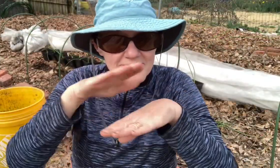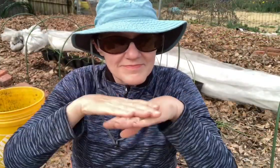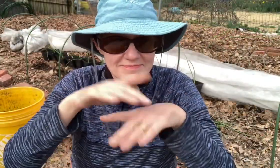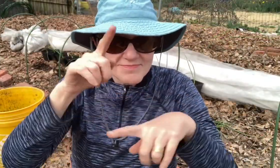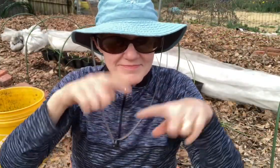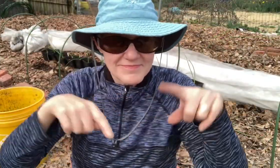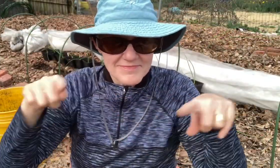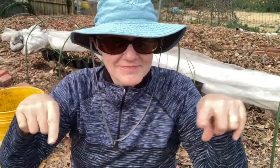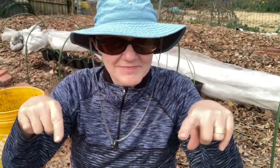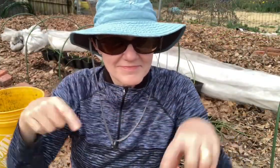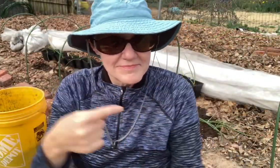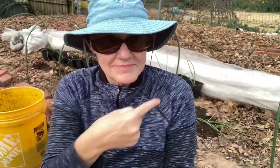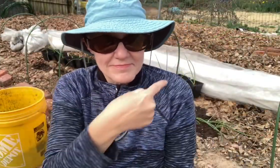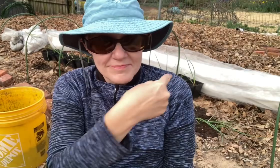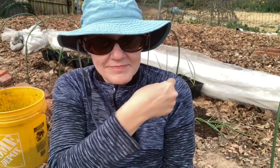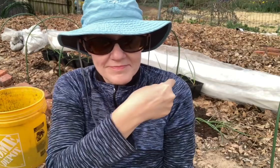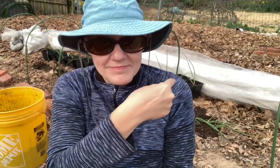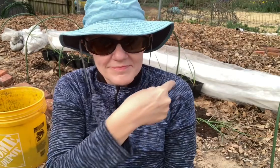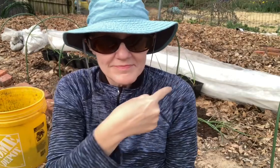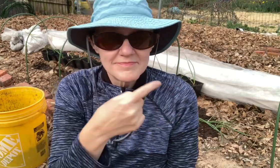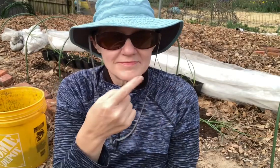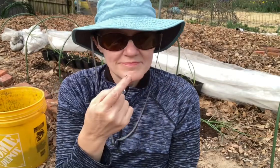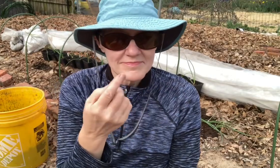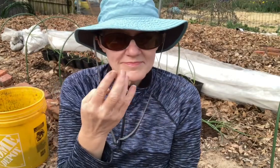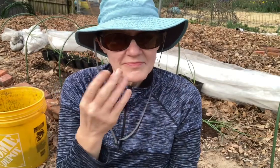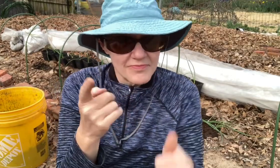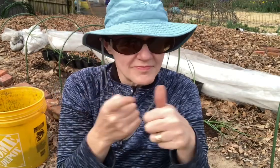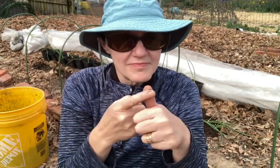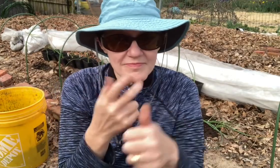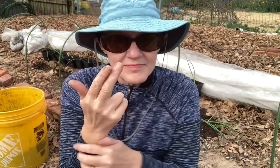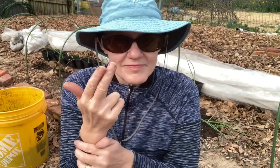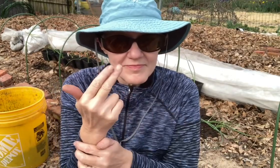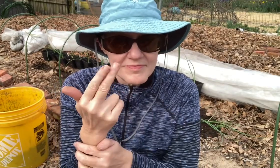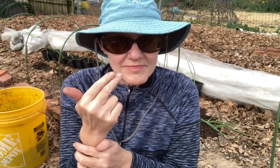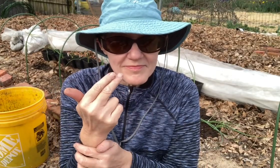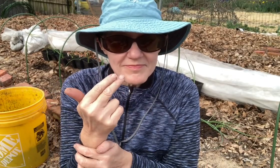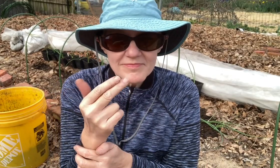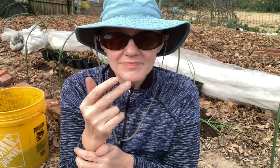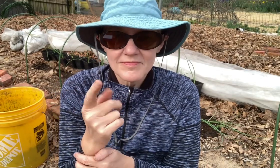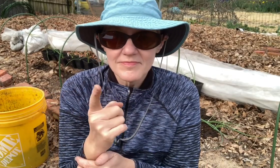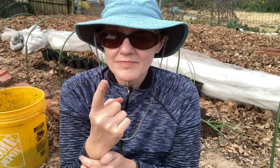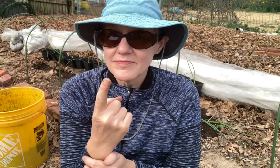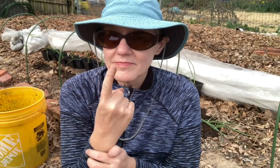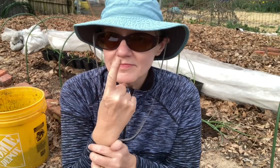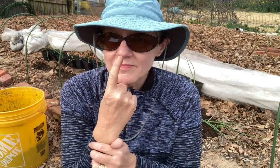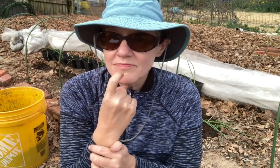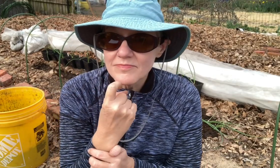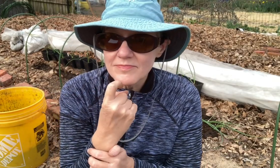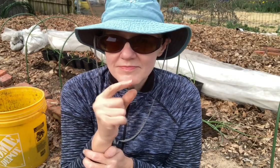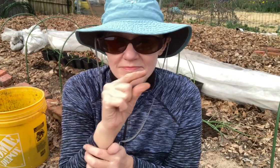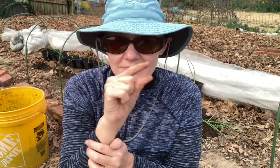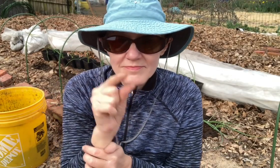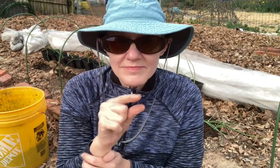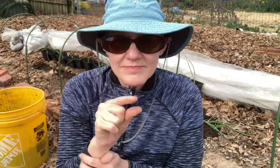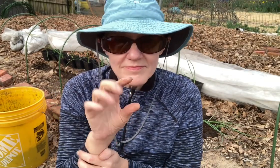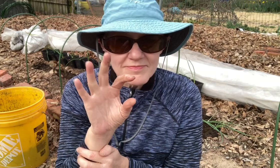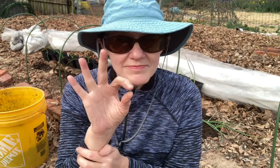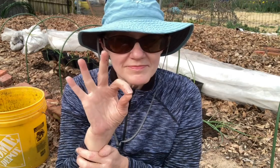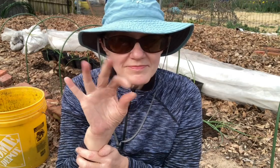Now, the measurement between your onions is going to depend on the variety. These first 13 are my red